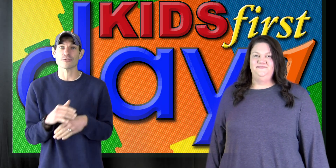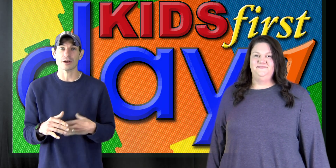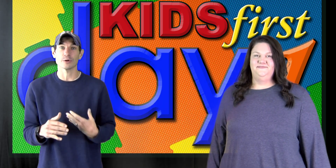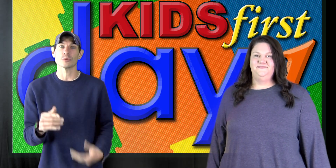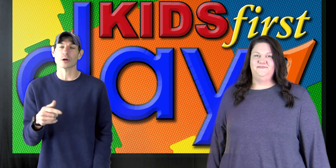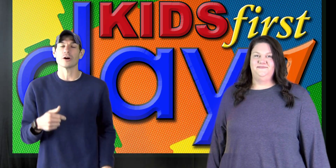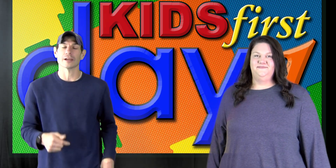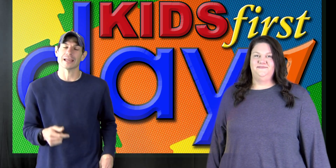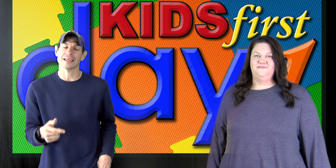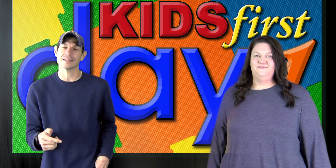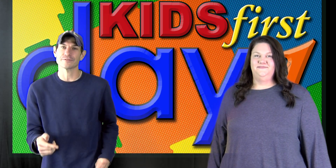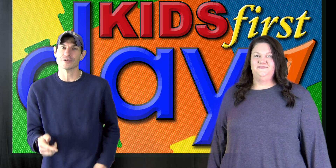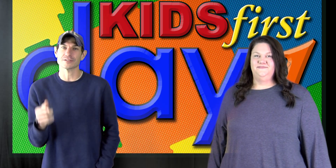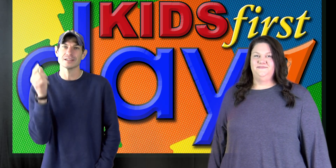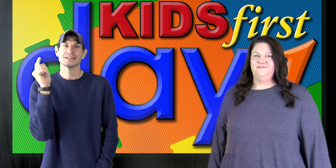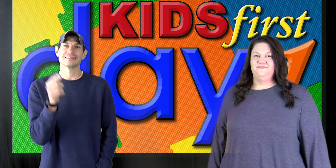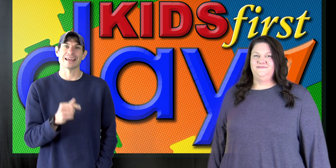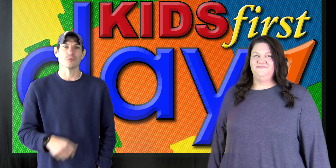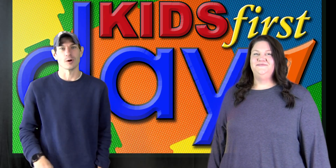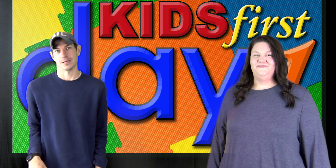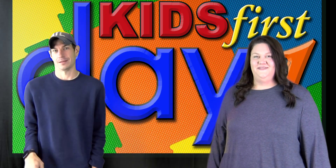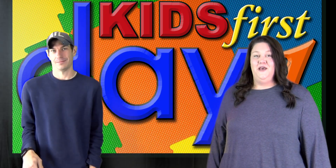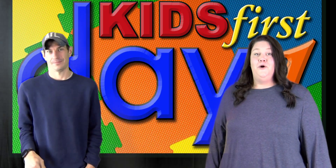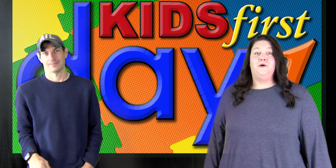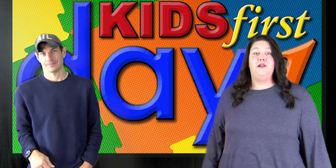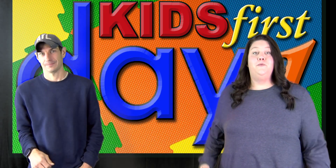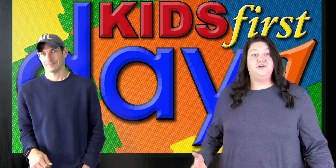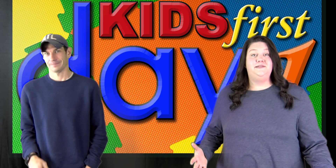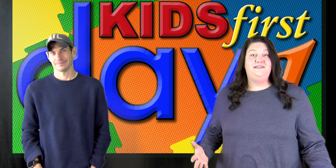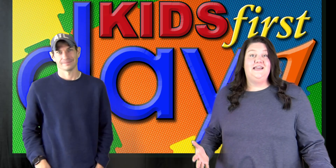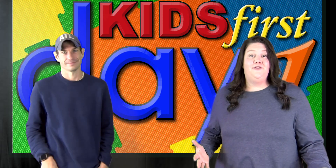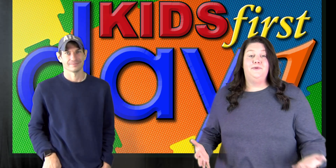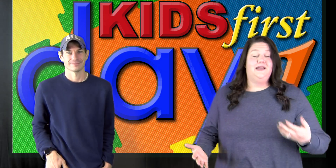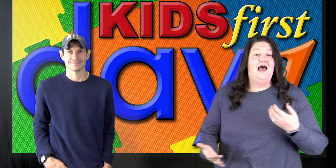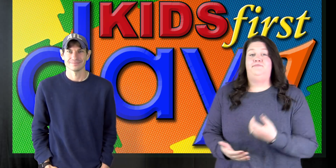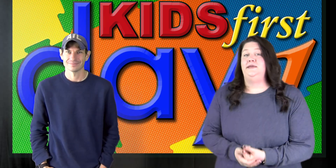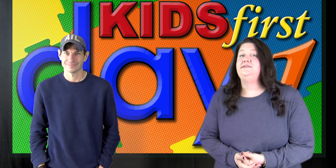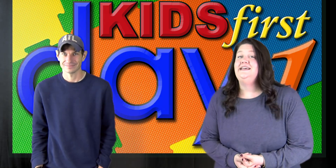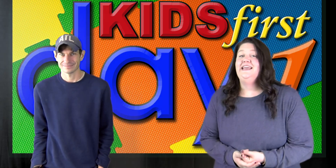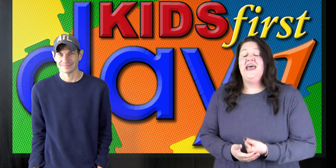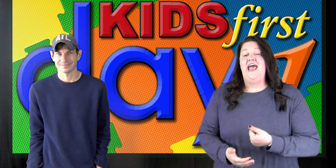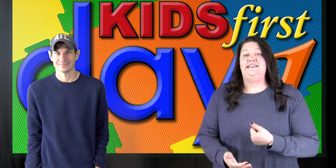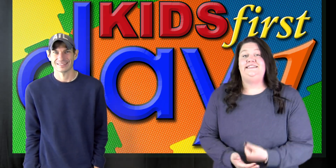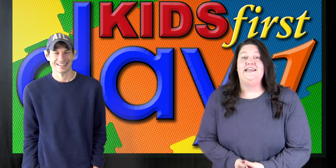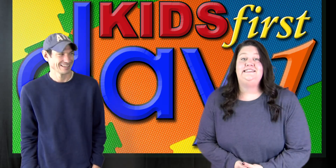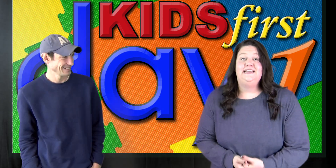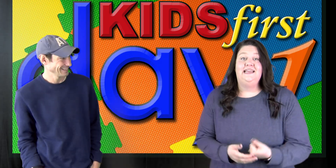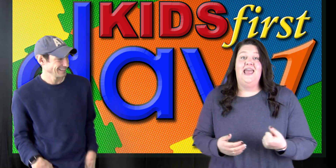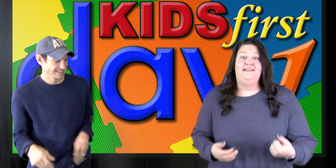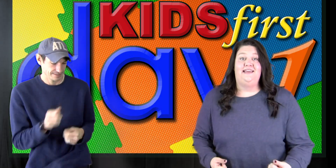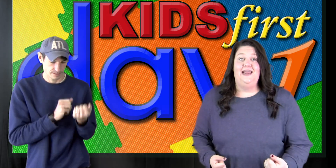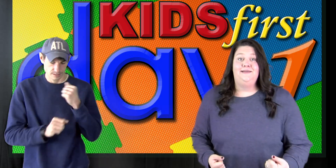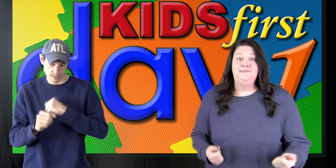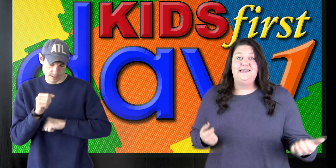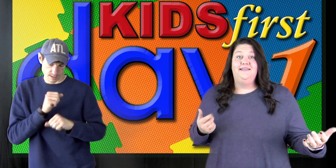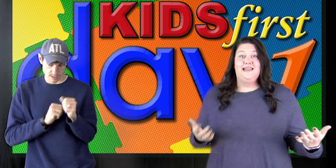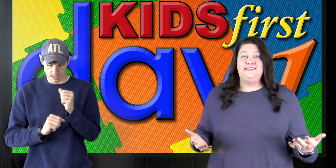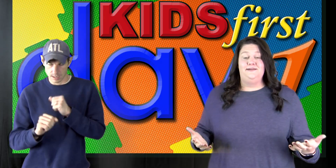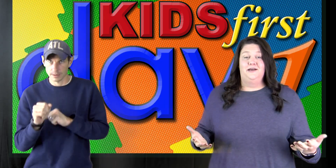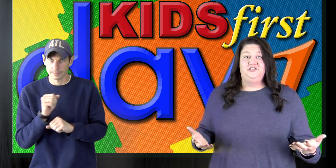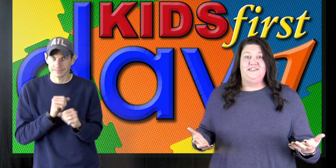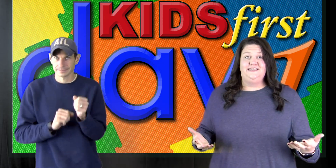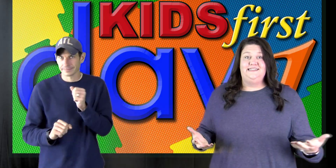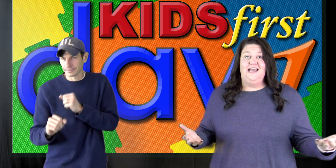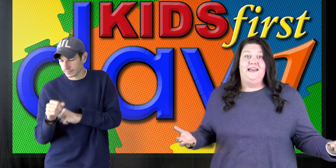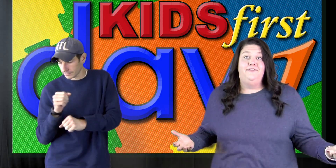going to be incredible. We're calling it Kids First Day One. We're going to worship together. We're going to have music and dancing and games, a